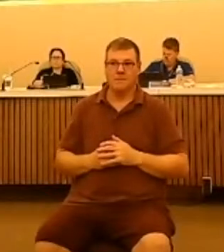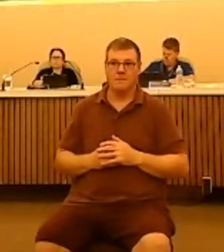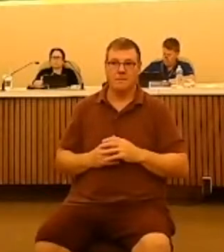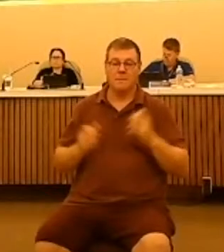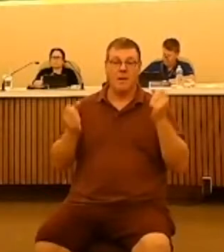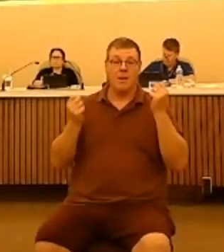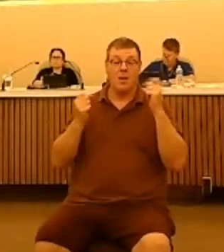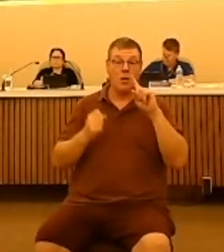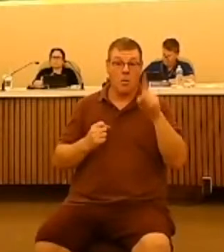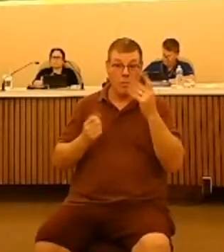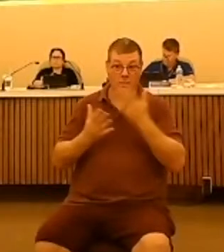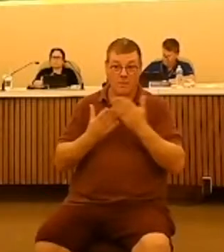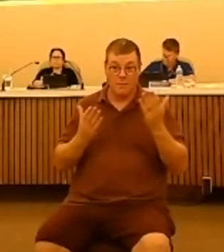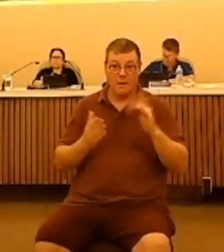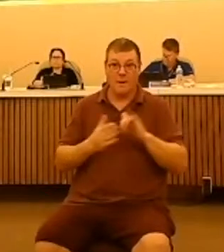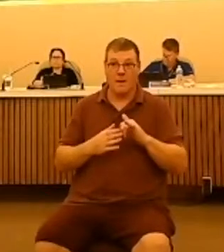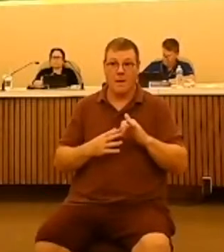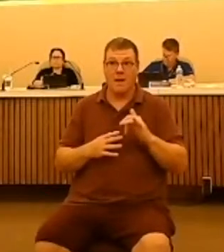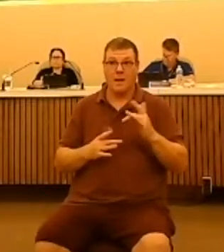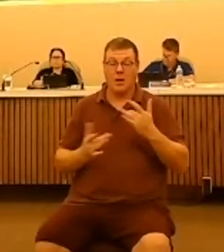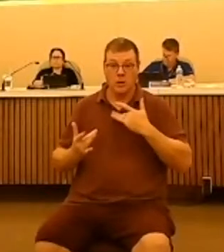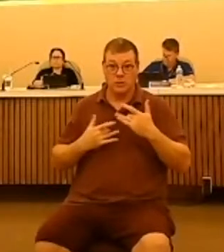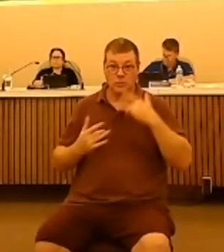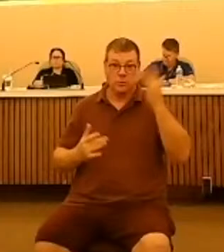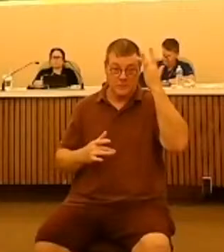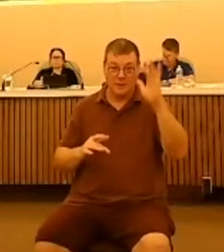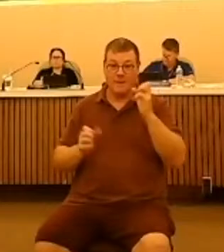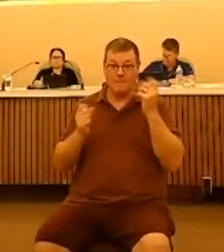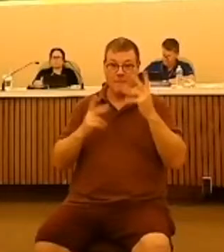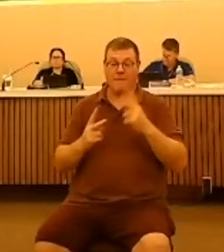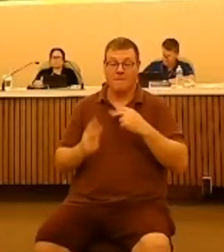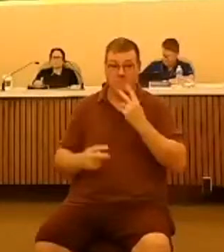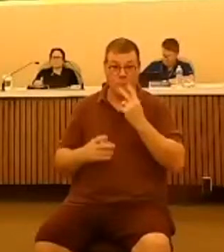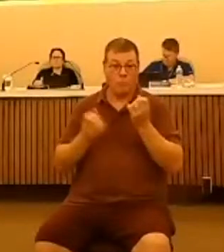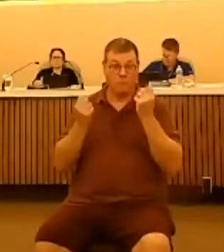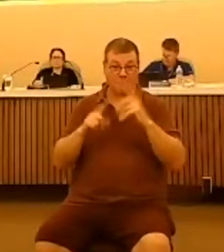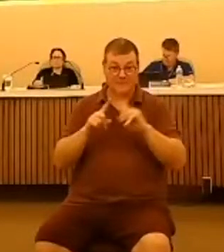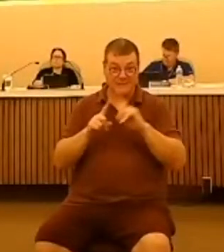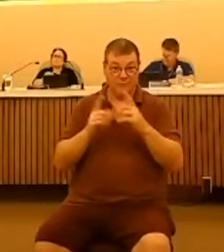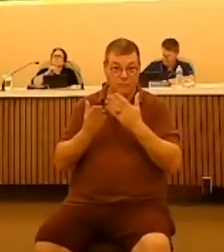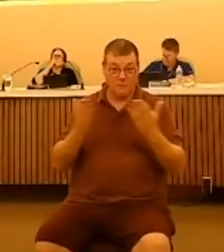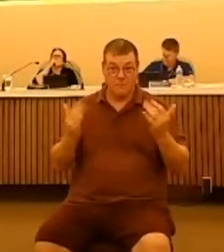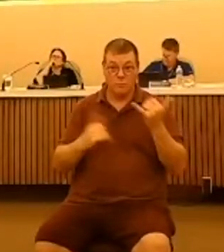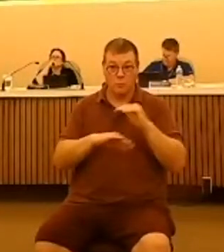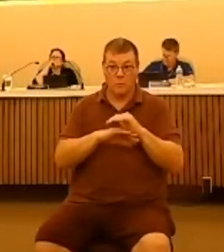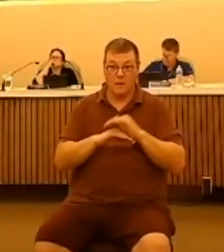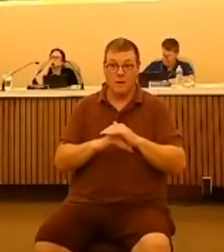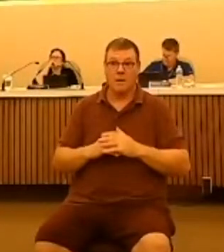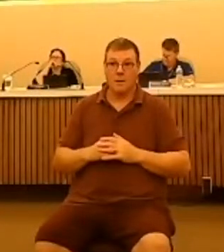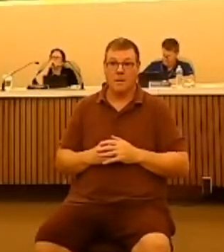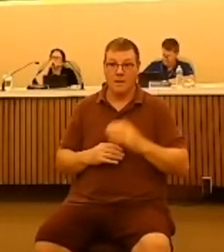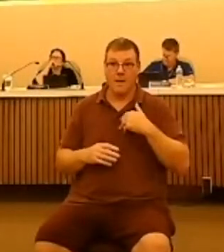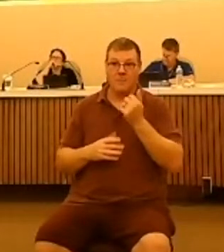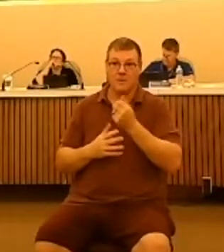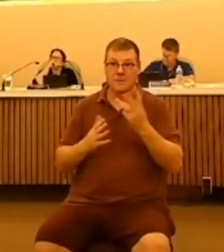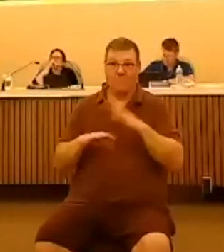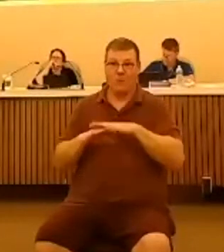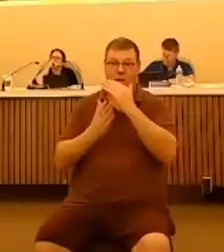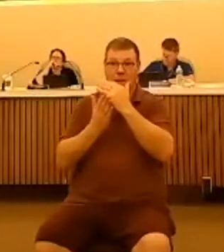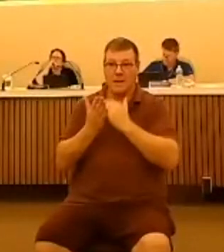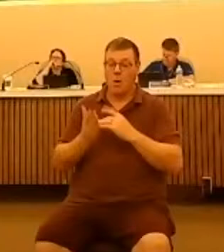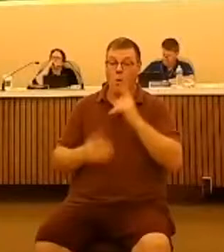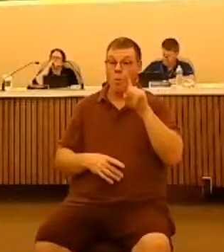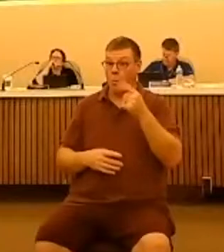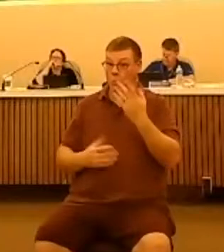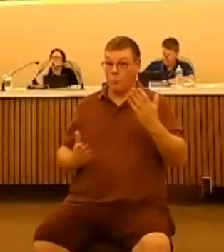the intelligent and concerned people have voiced a lot of different things tonight that I had several of those things on my list as well. The only thing I didn't hear